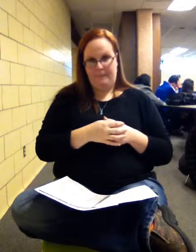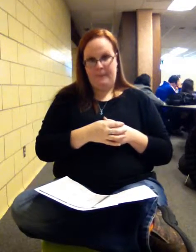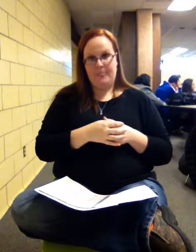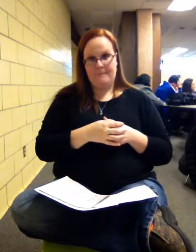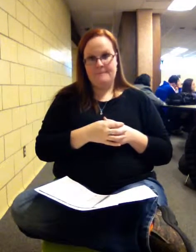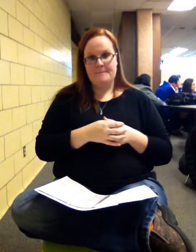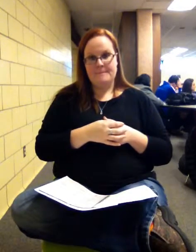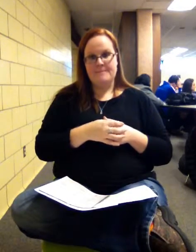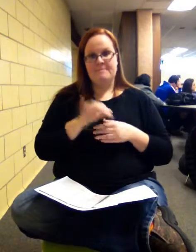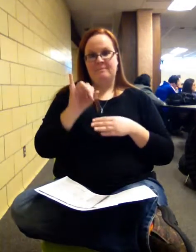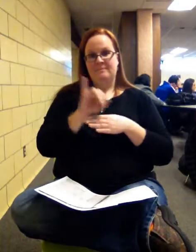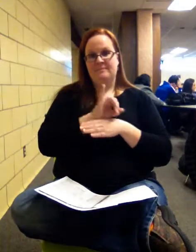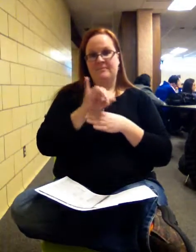That the industry average uses net.